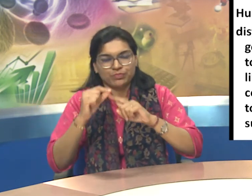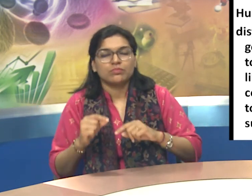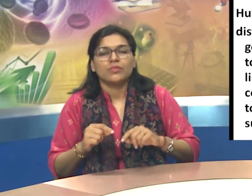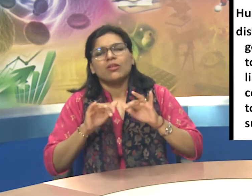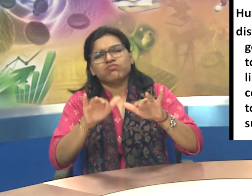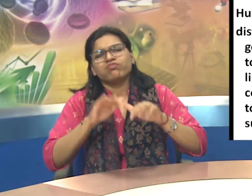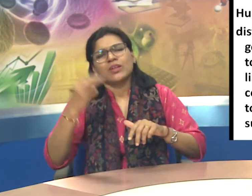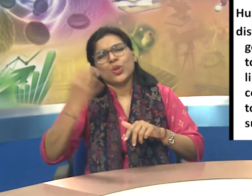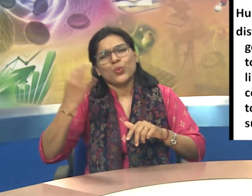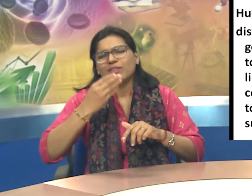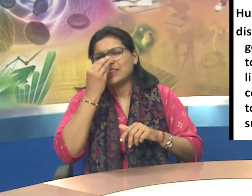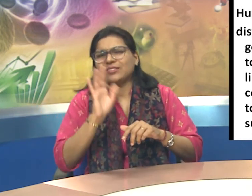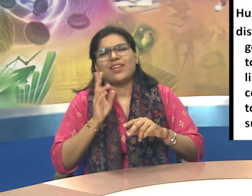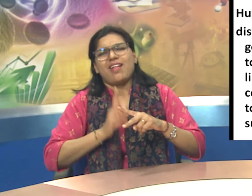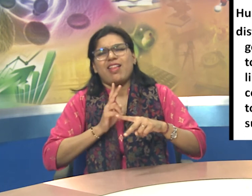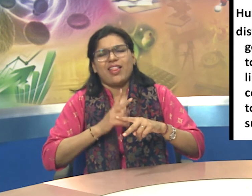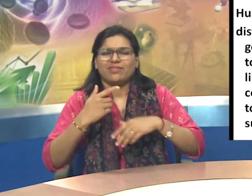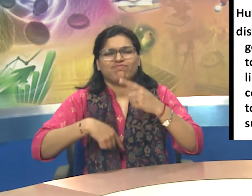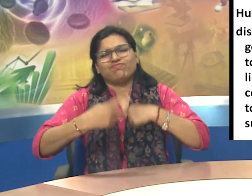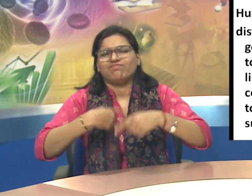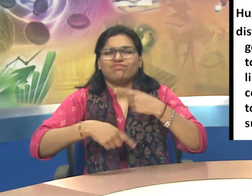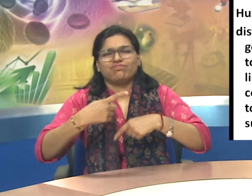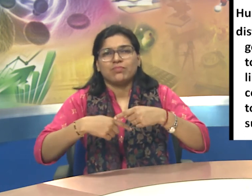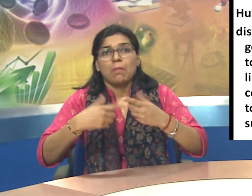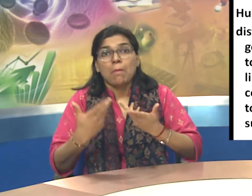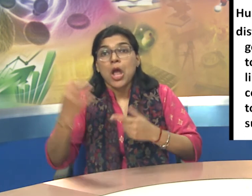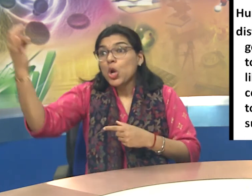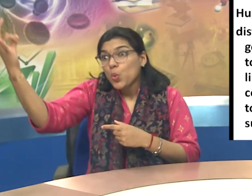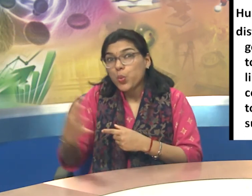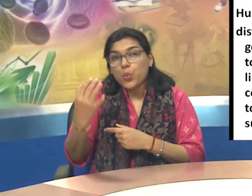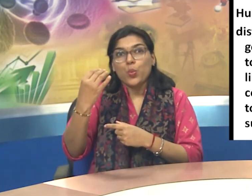want to maintain the status quo.